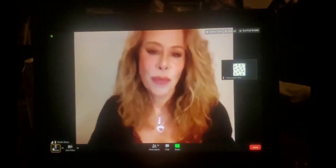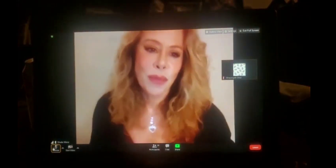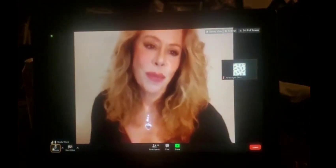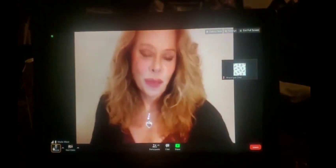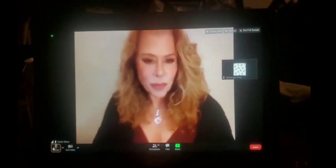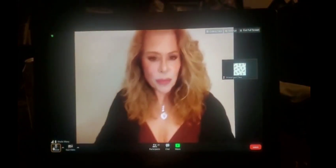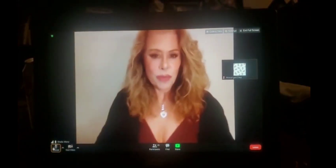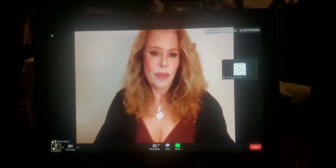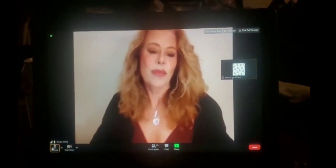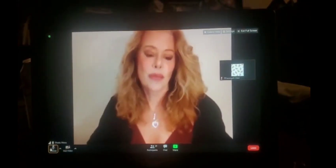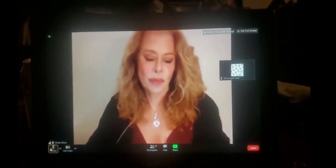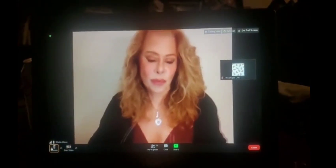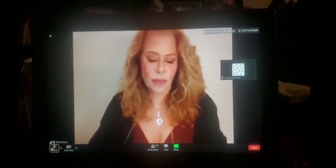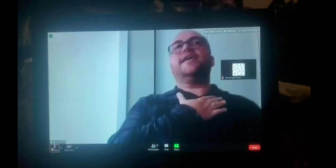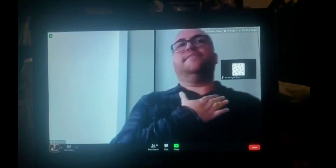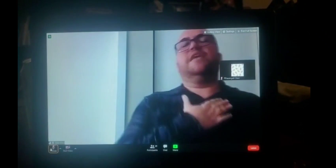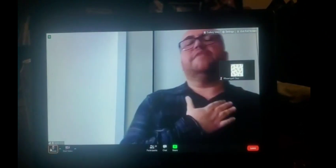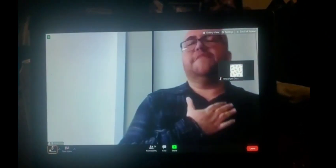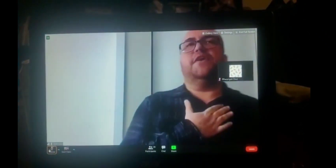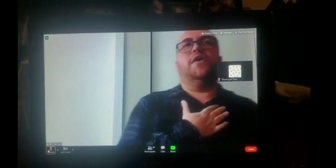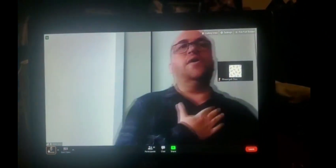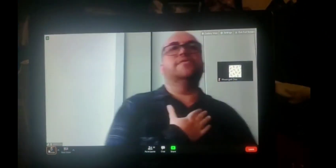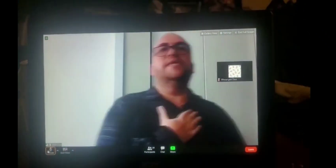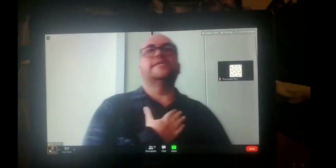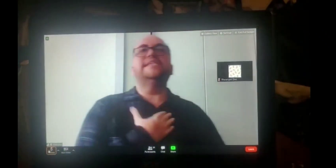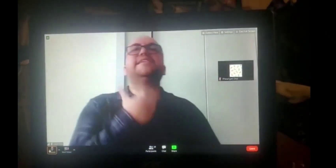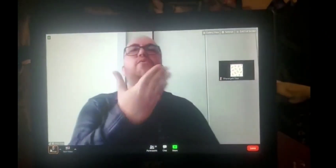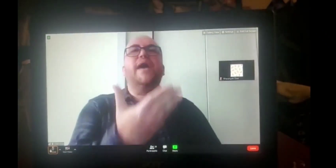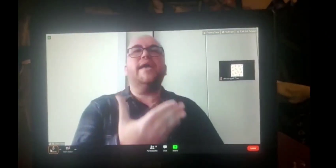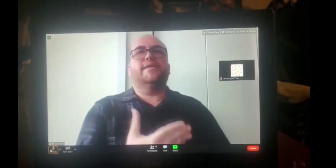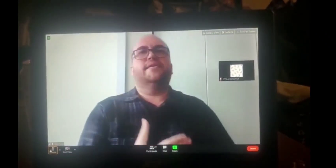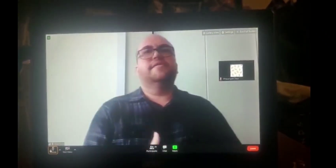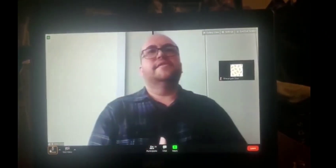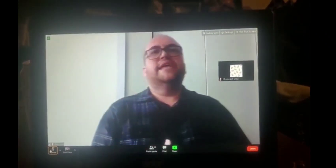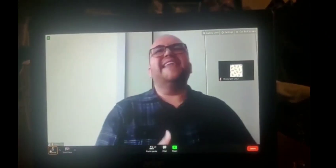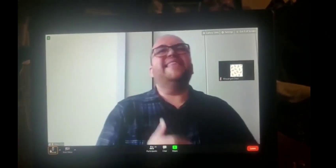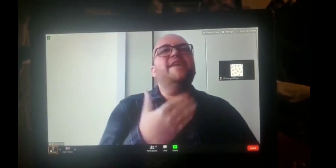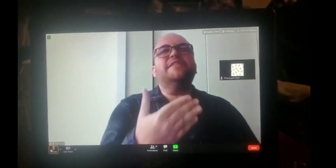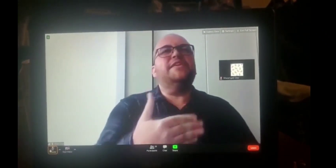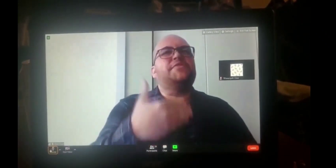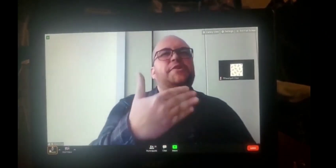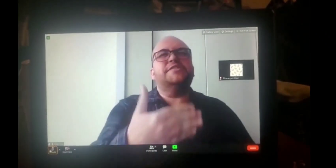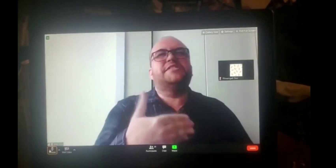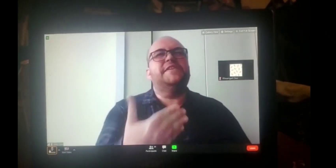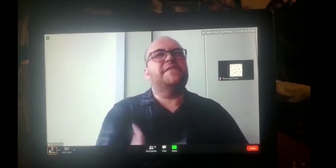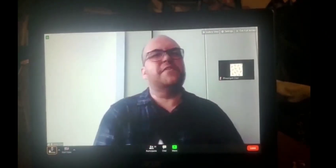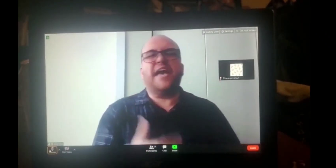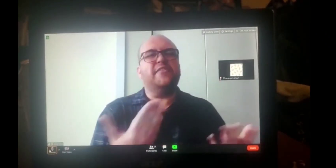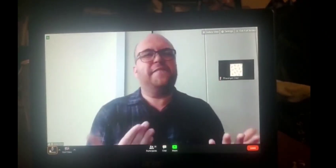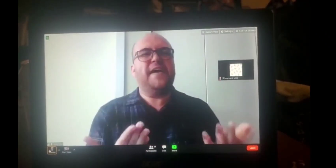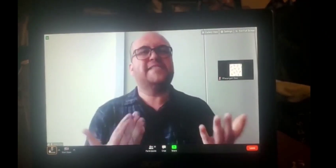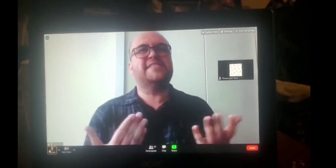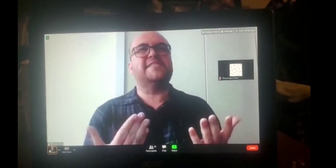the another thing that makes me feel old is the weight and everything turns difficult and offensive